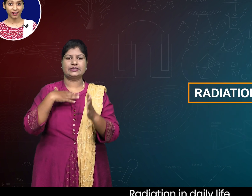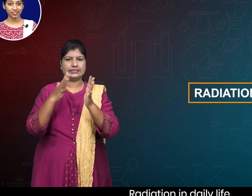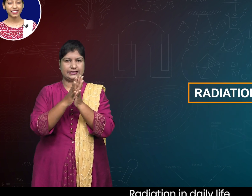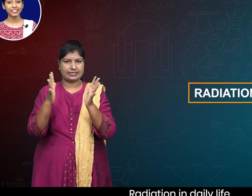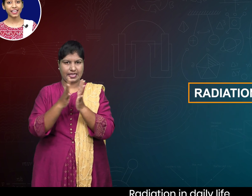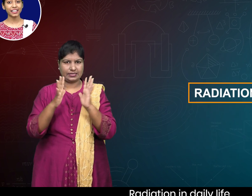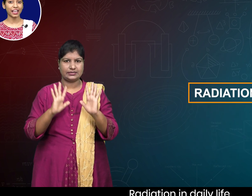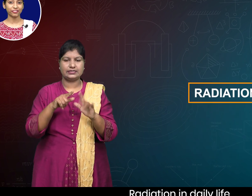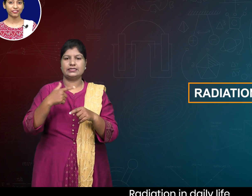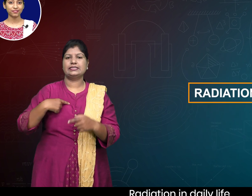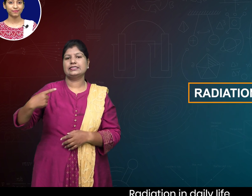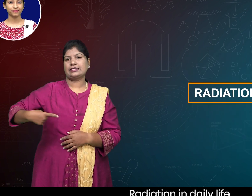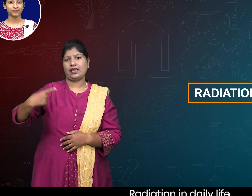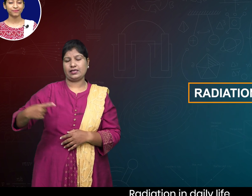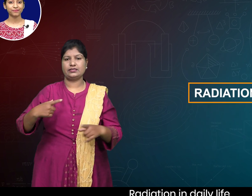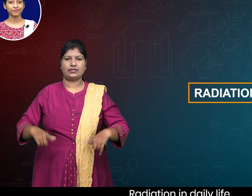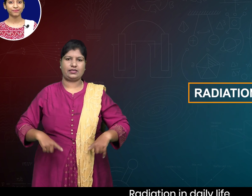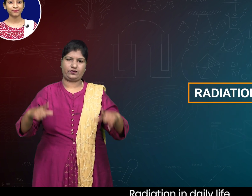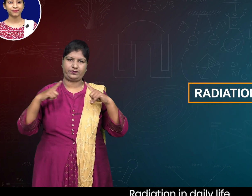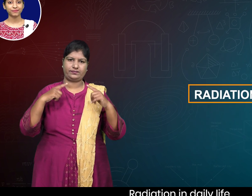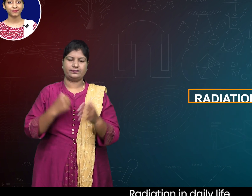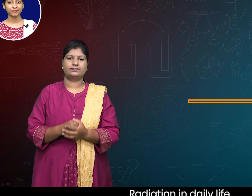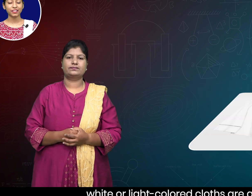Radiation in daily life.